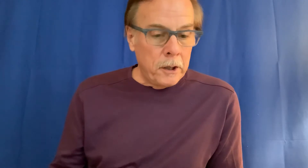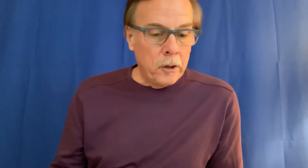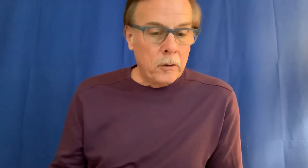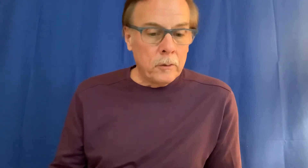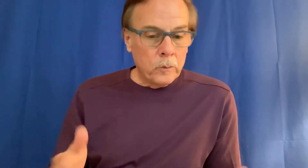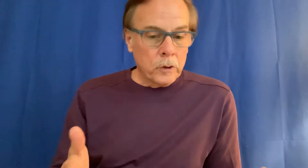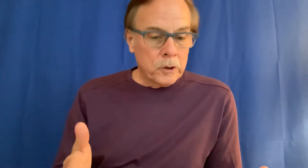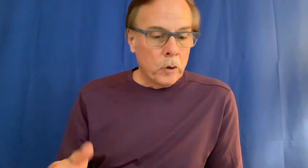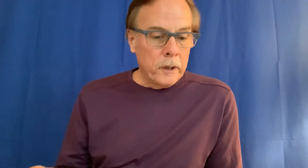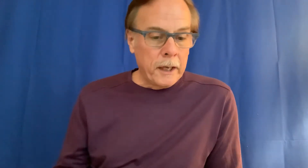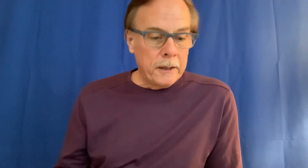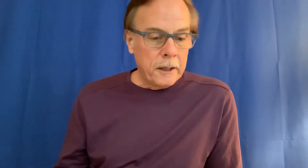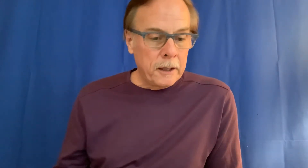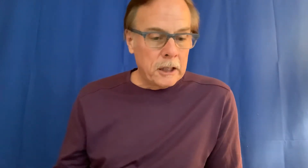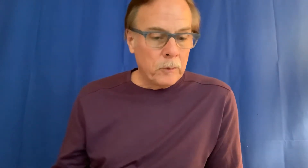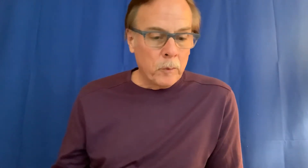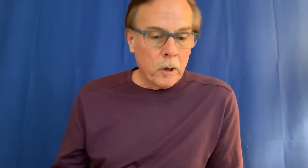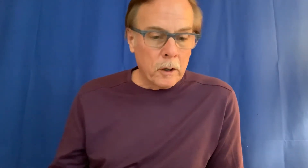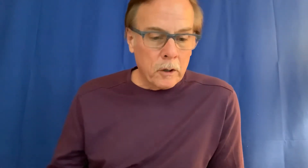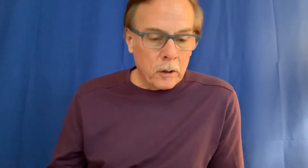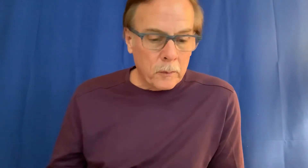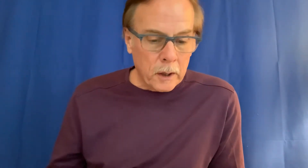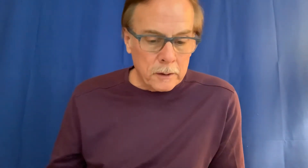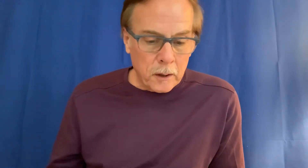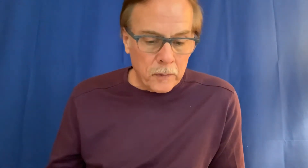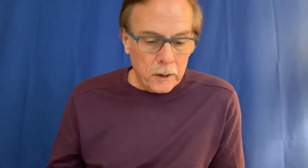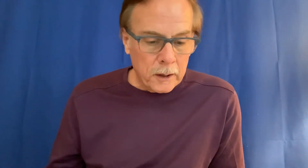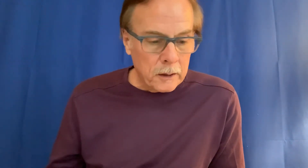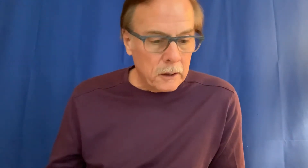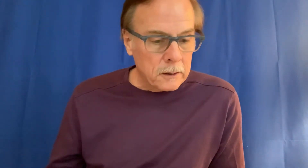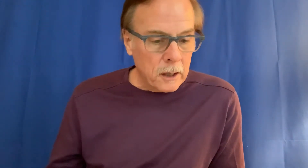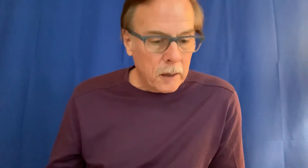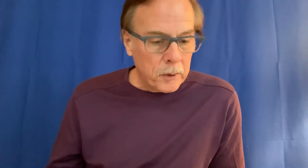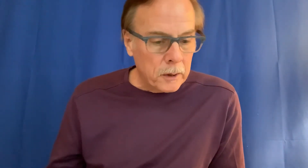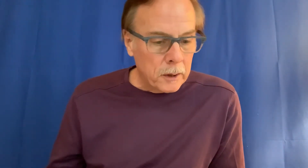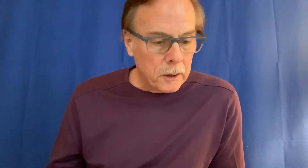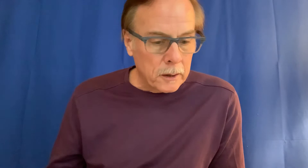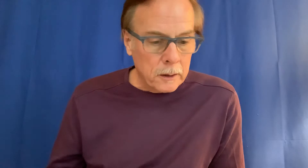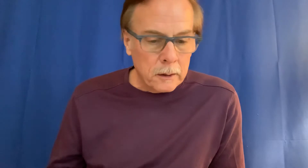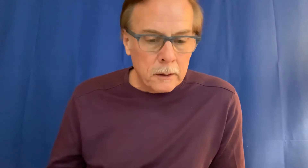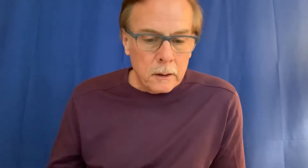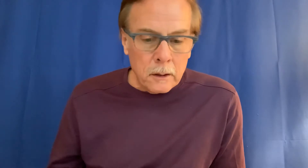Here, we're still on the 18th, and we wanted to talk about something that's happening